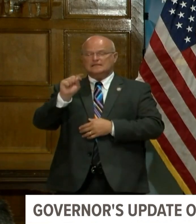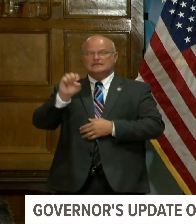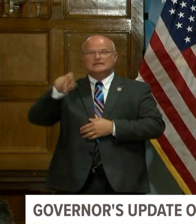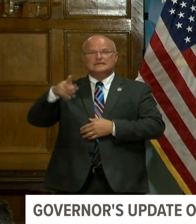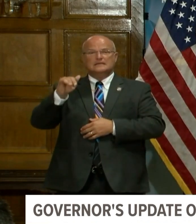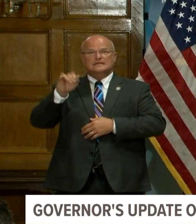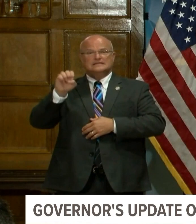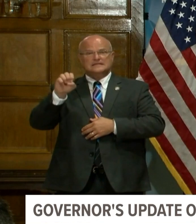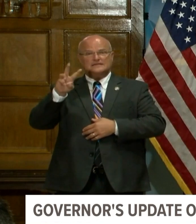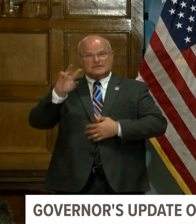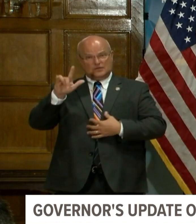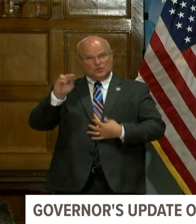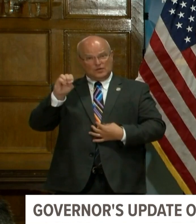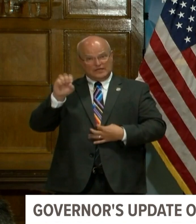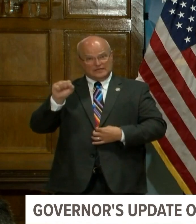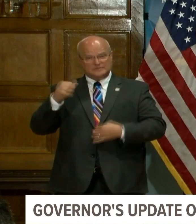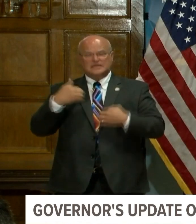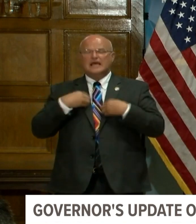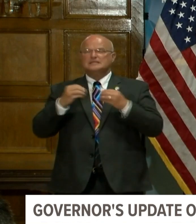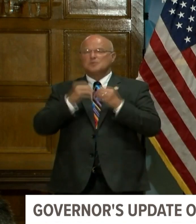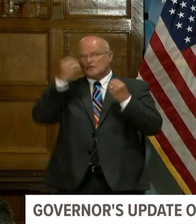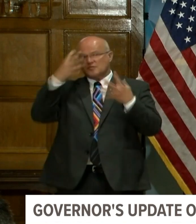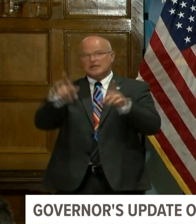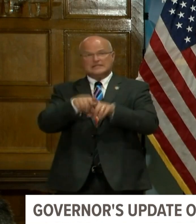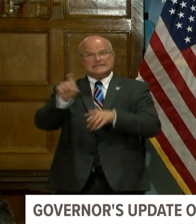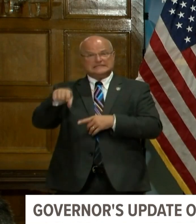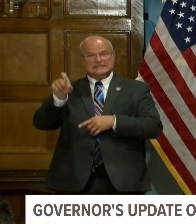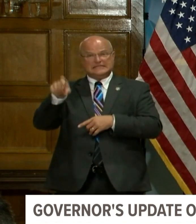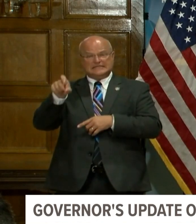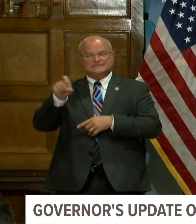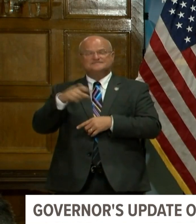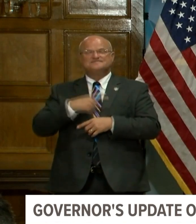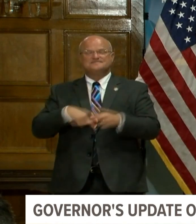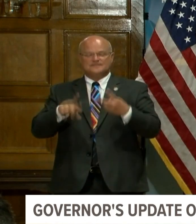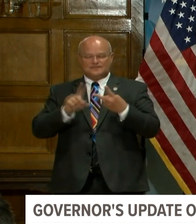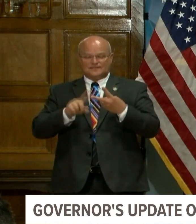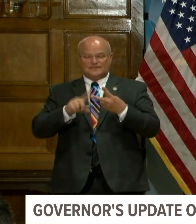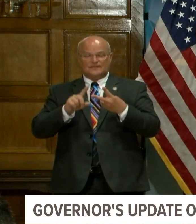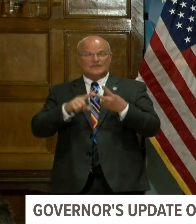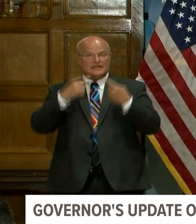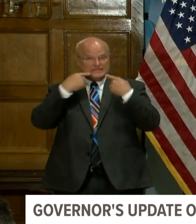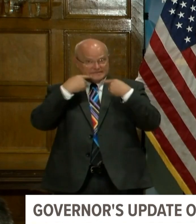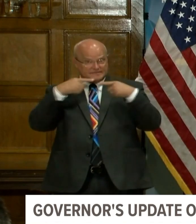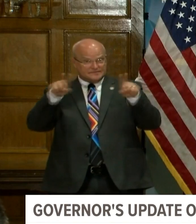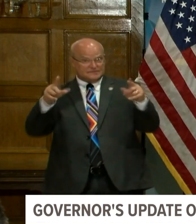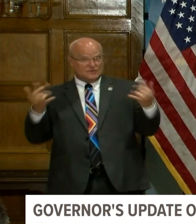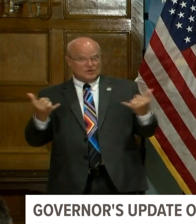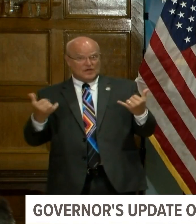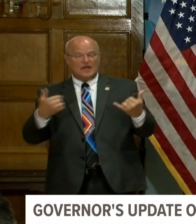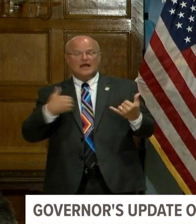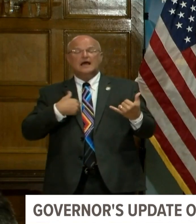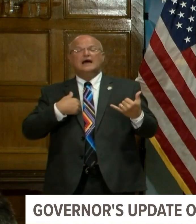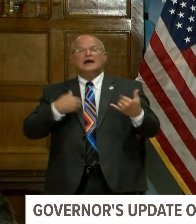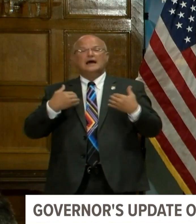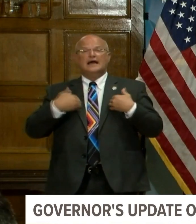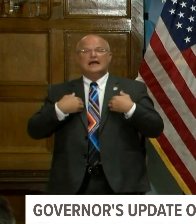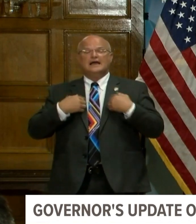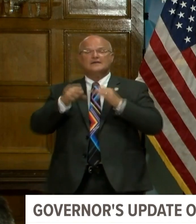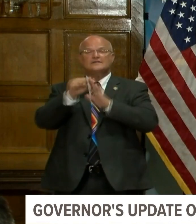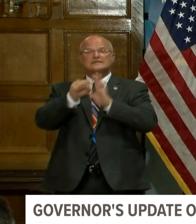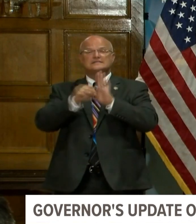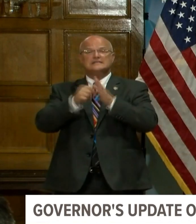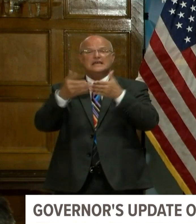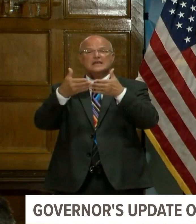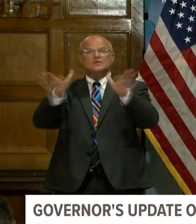more details on that as needed. Secondly, I do want to announce today that I am issuing a